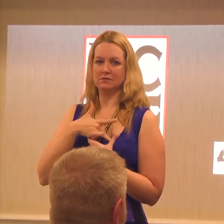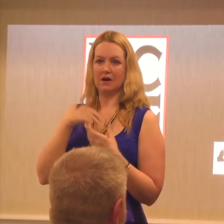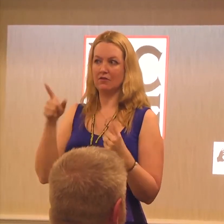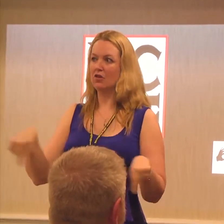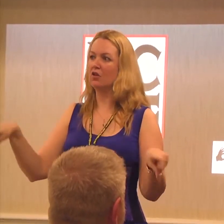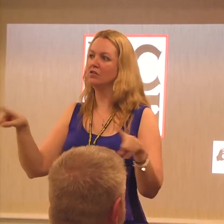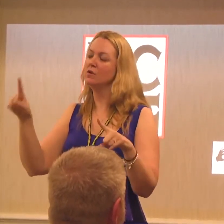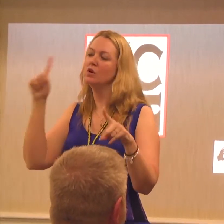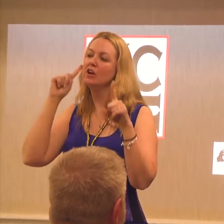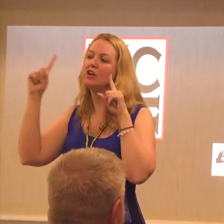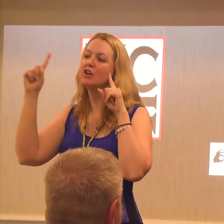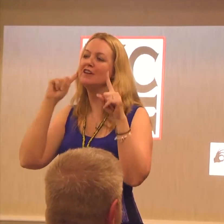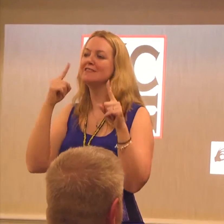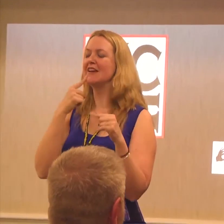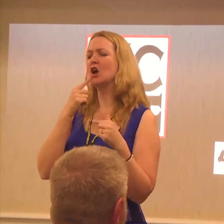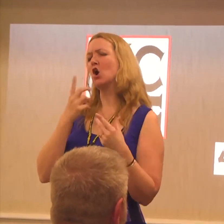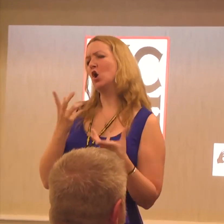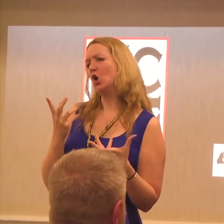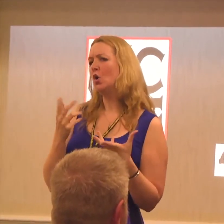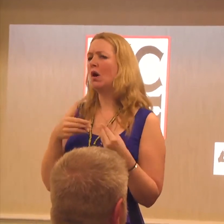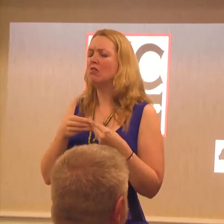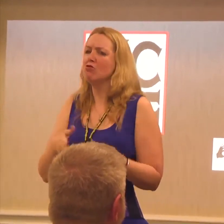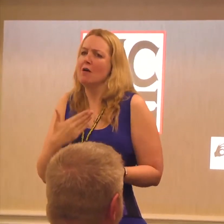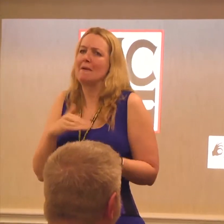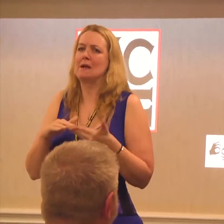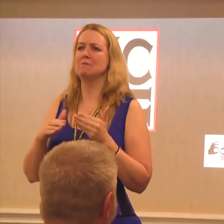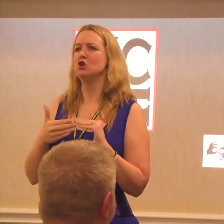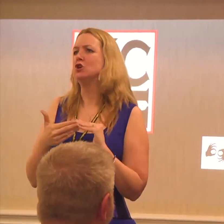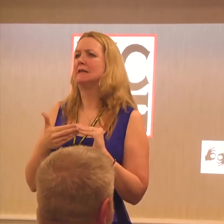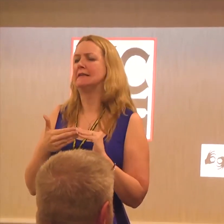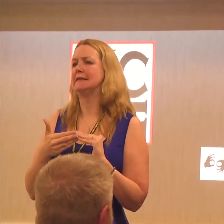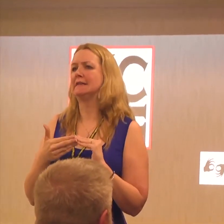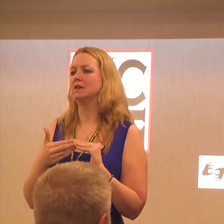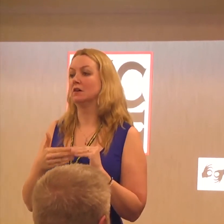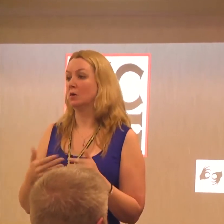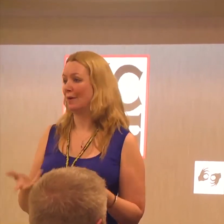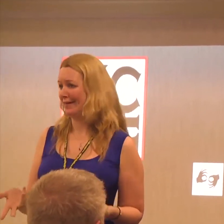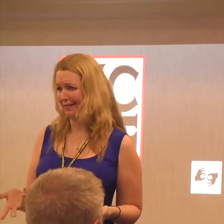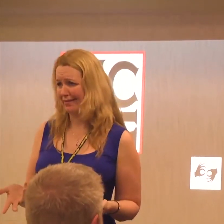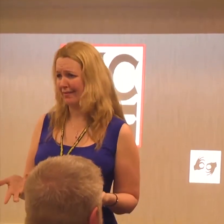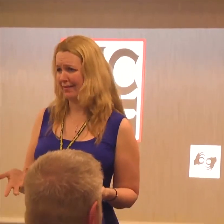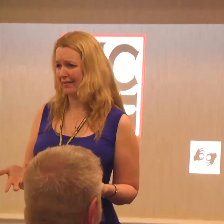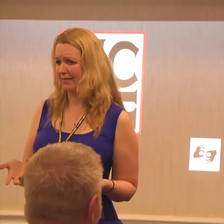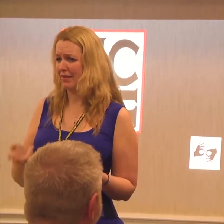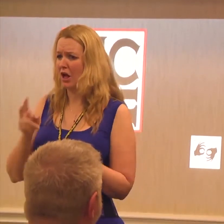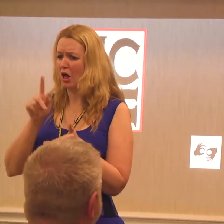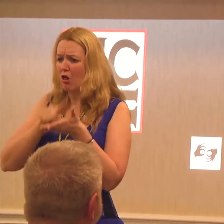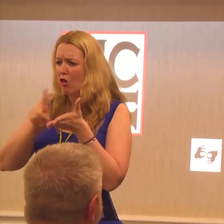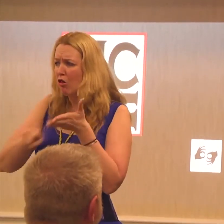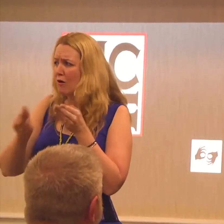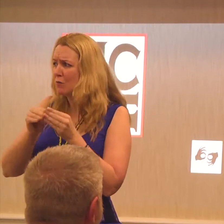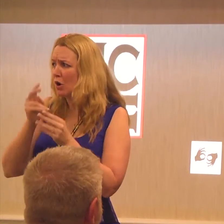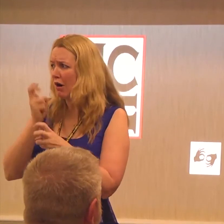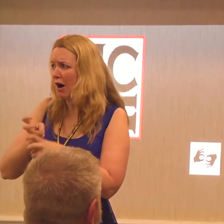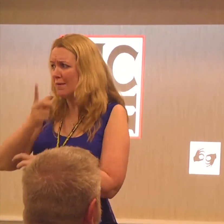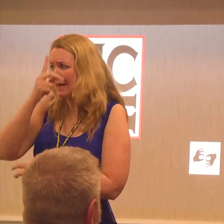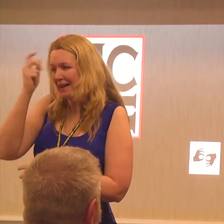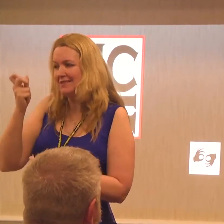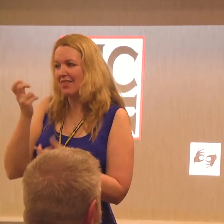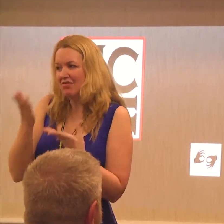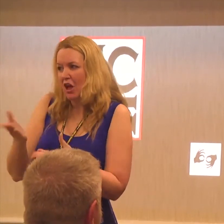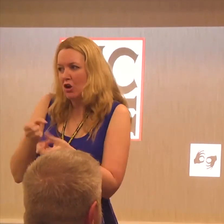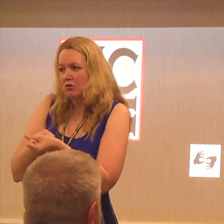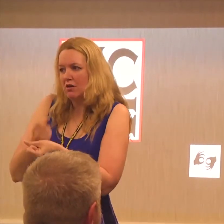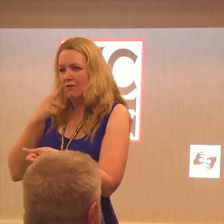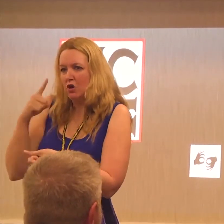who I hear saying they've lost their community, well, you need to look harder, because it's still there for you.